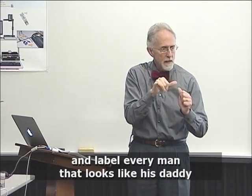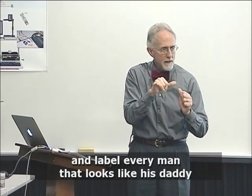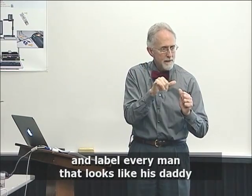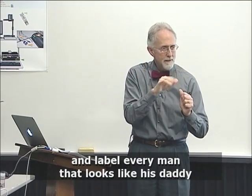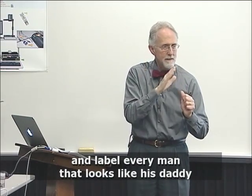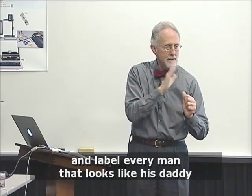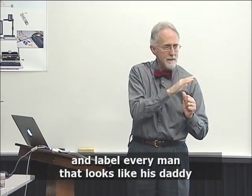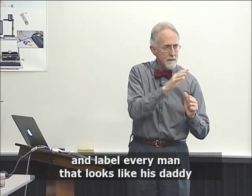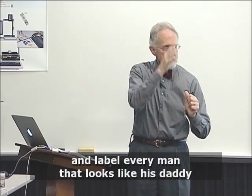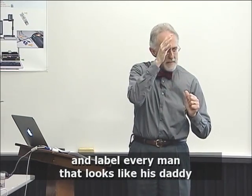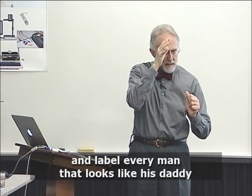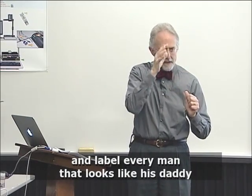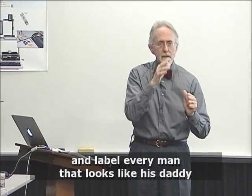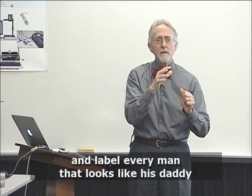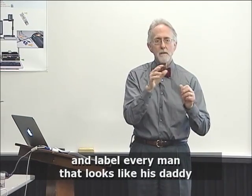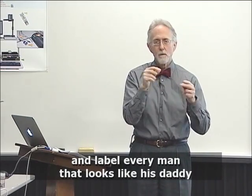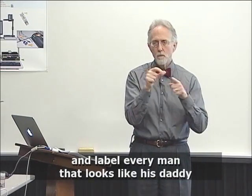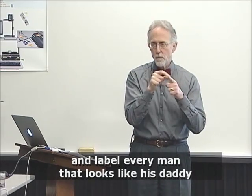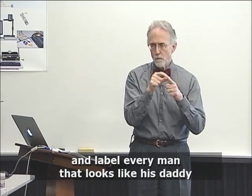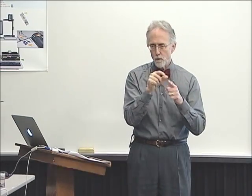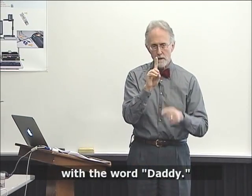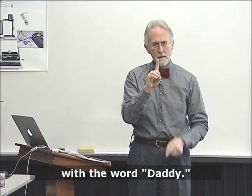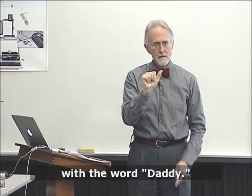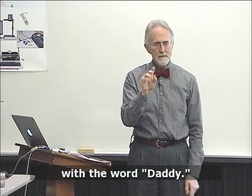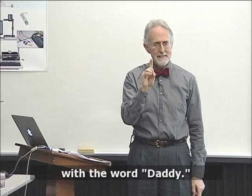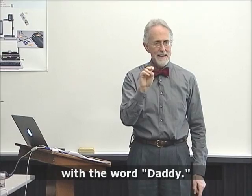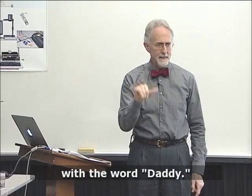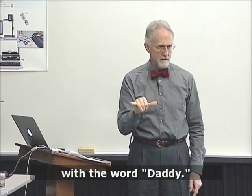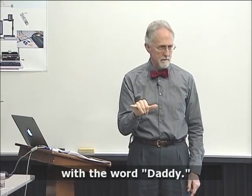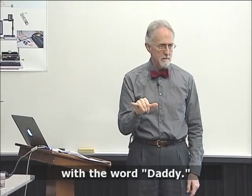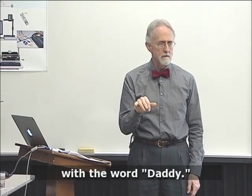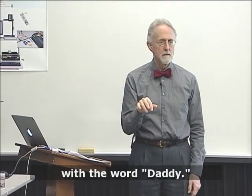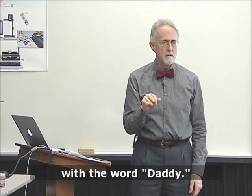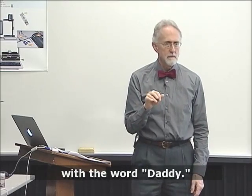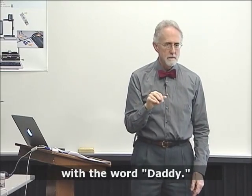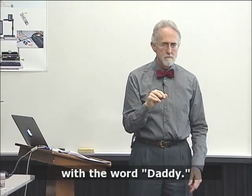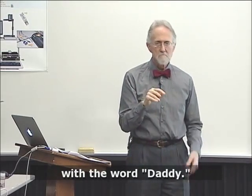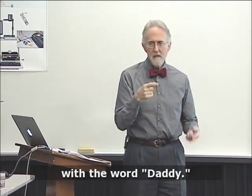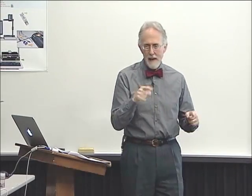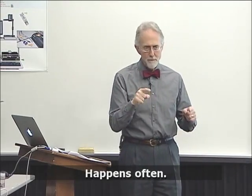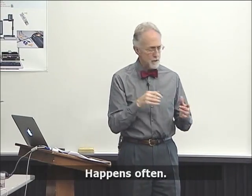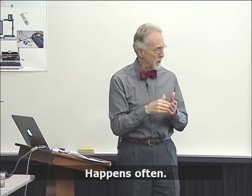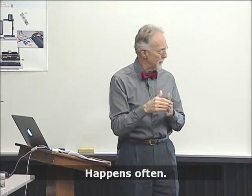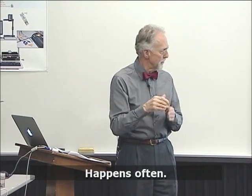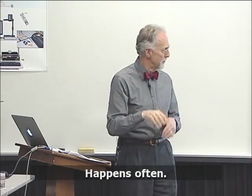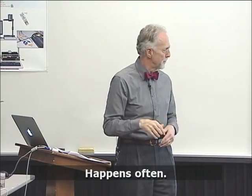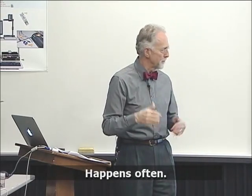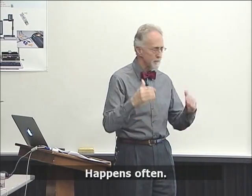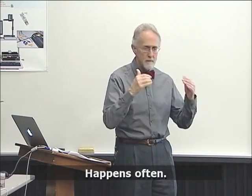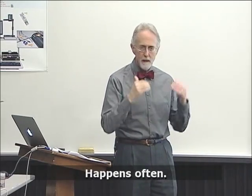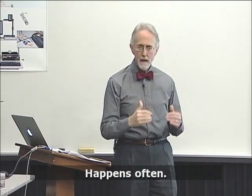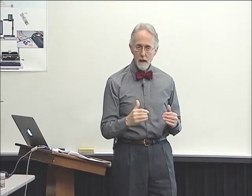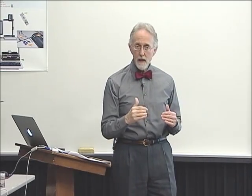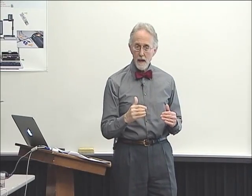like his daddy with the word daddy. Happens often.